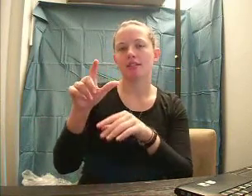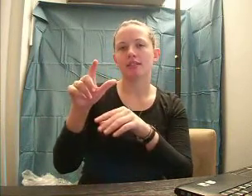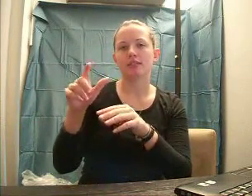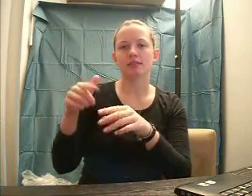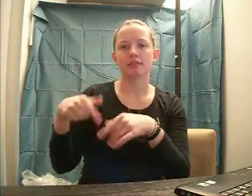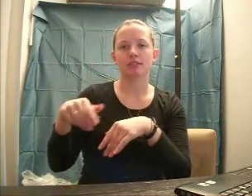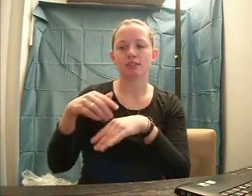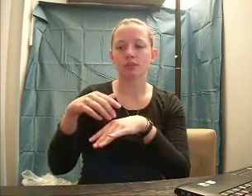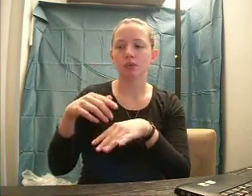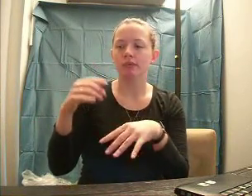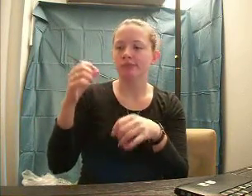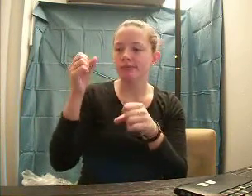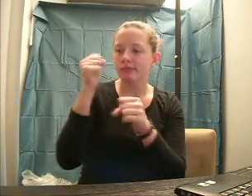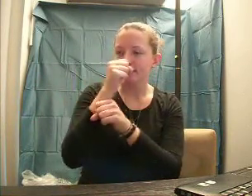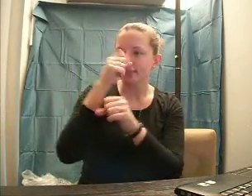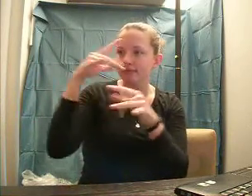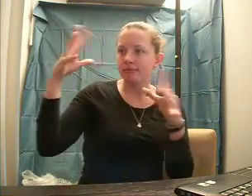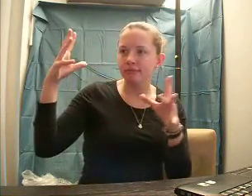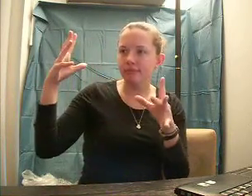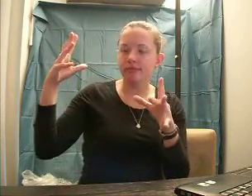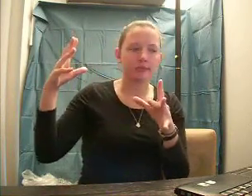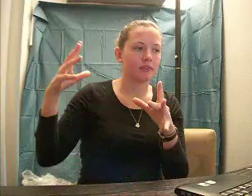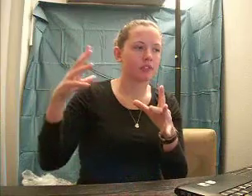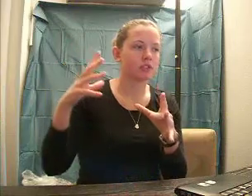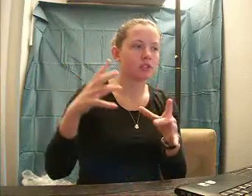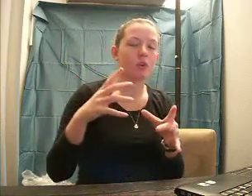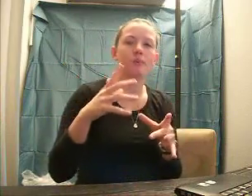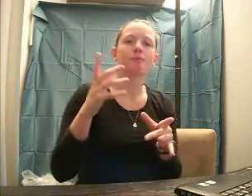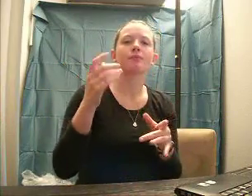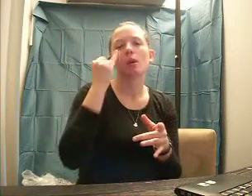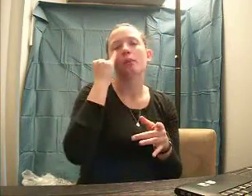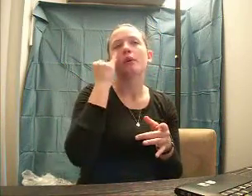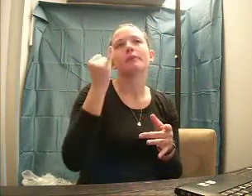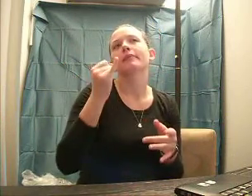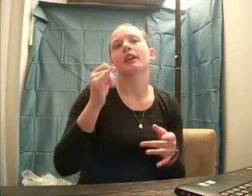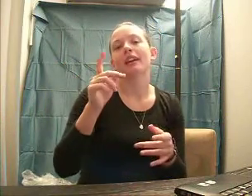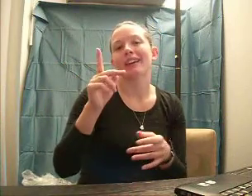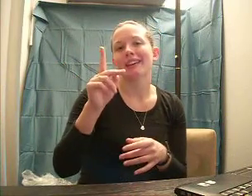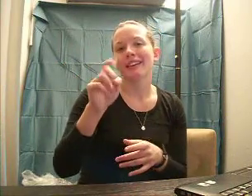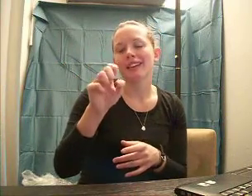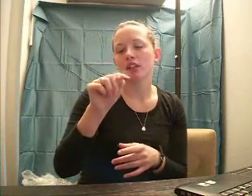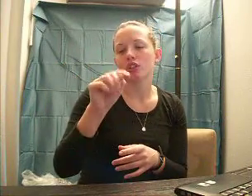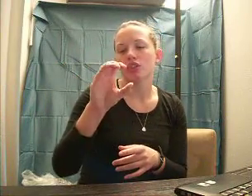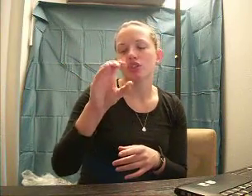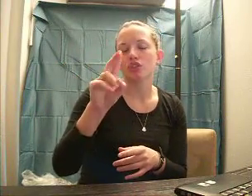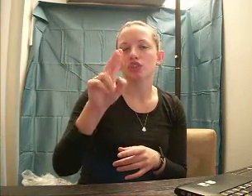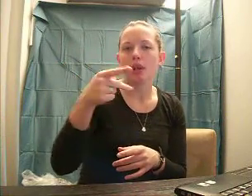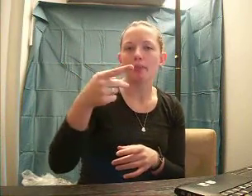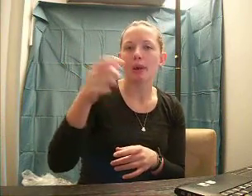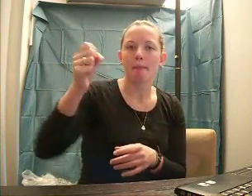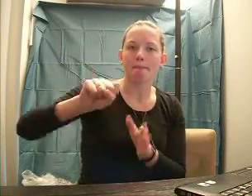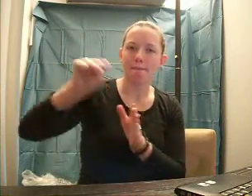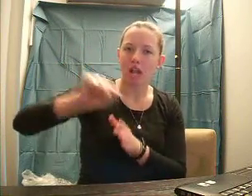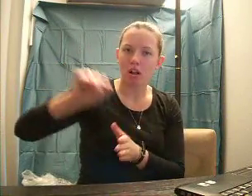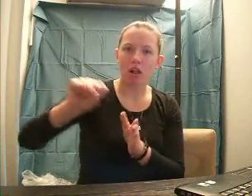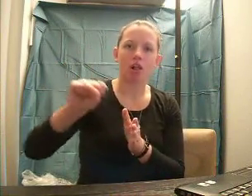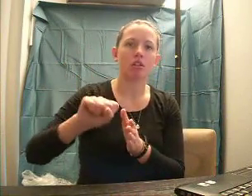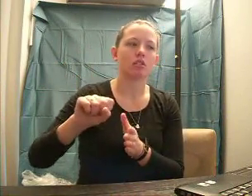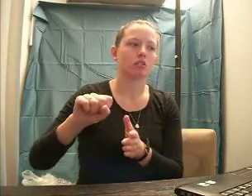of your action. So as I shake this ketchup bottle, I get some true sensory feedback as a function of time on the bottom row, and if I've got a good predictor, it predicts the